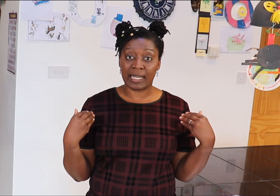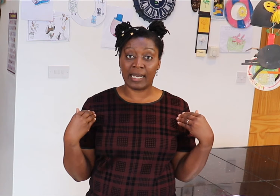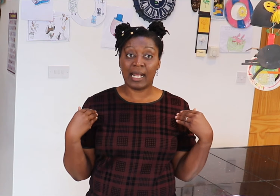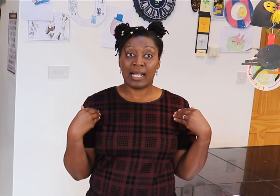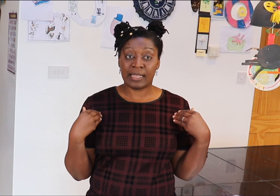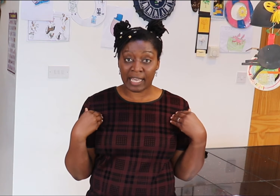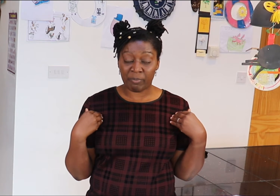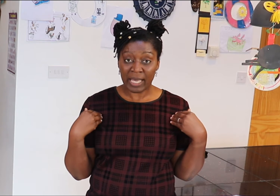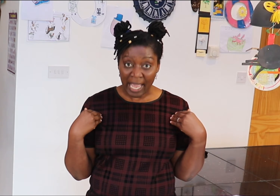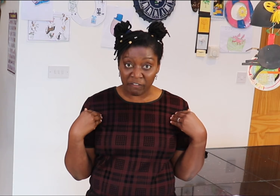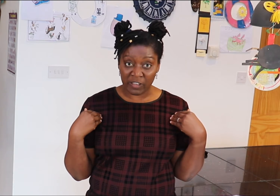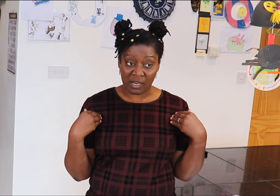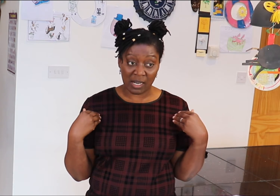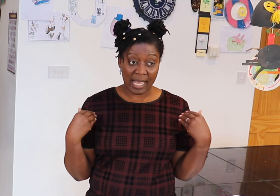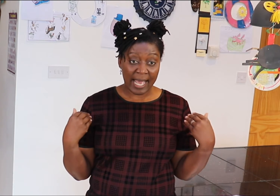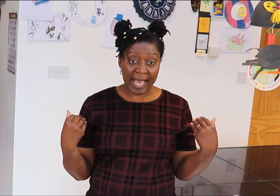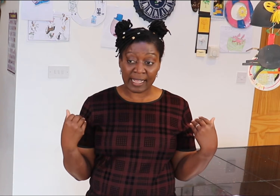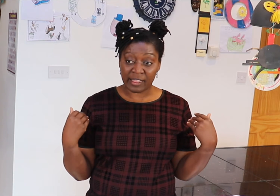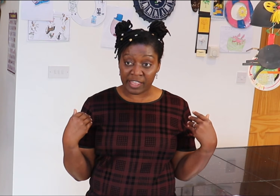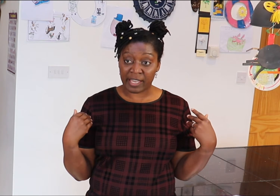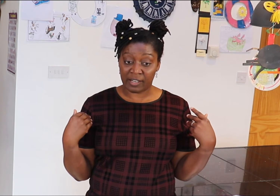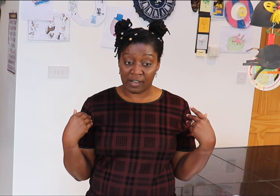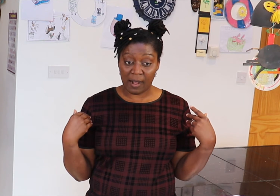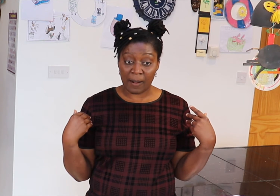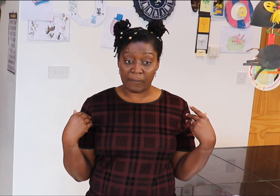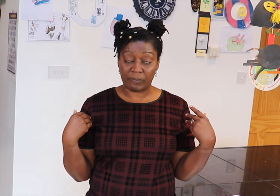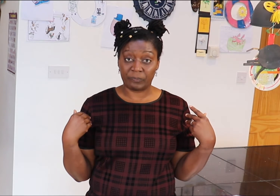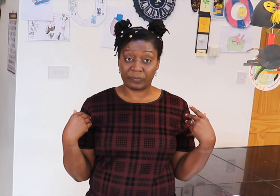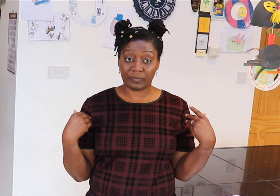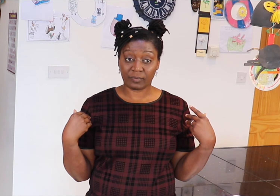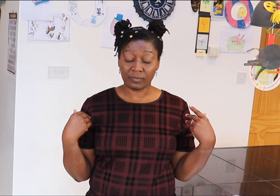learning their behavior and their